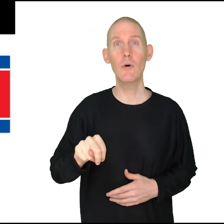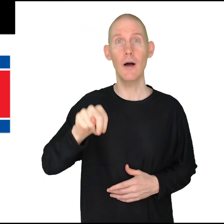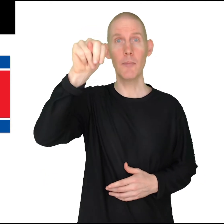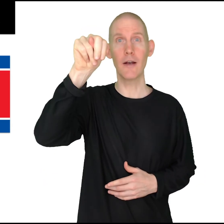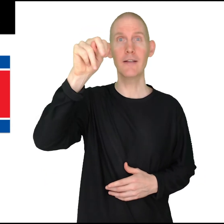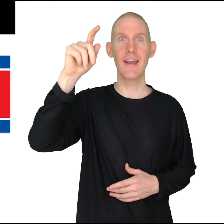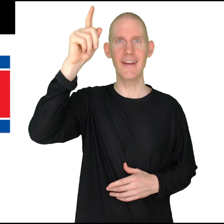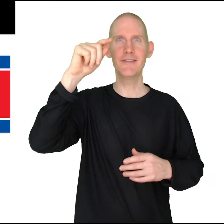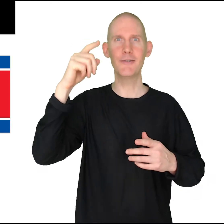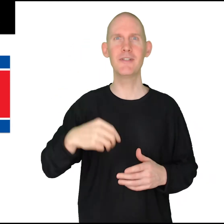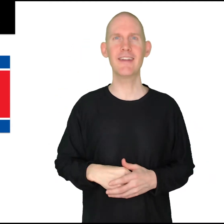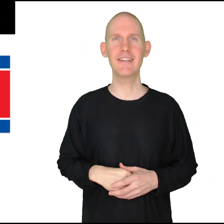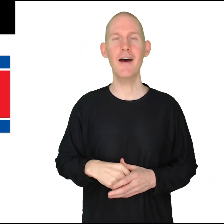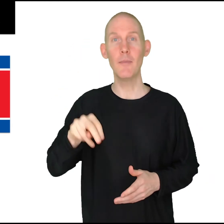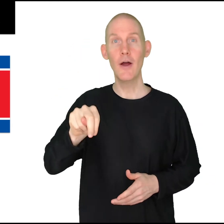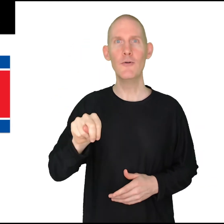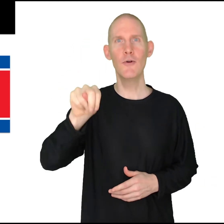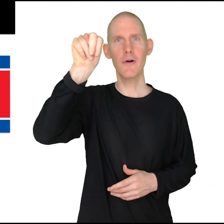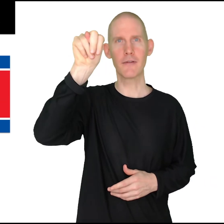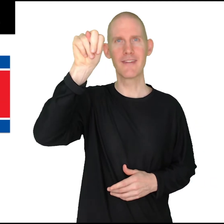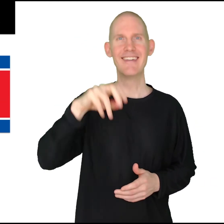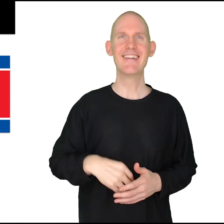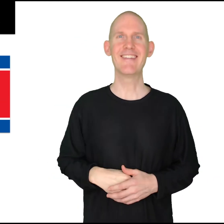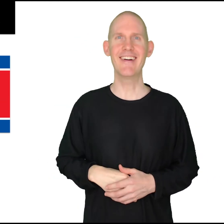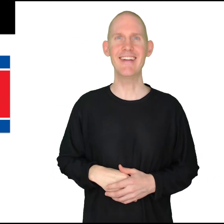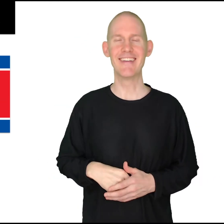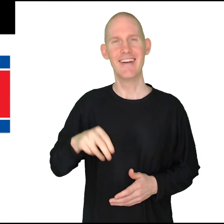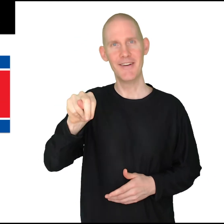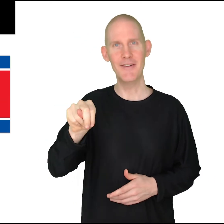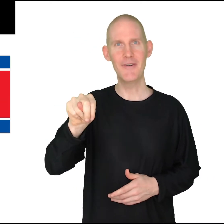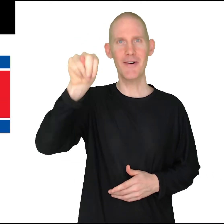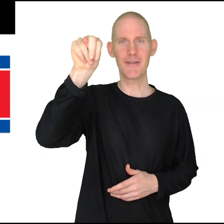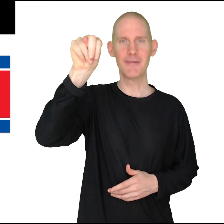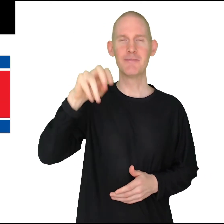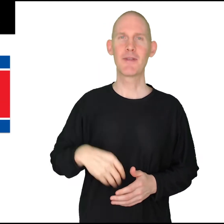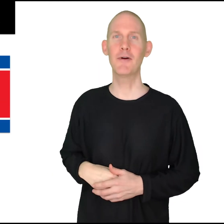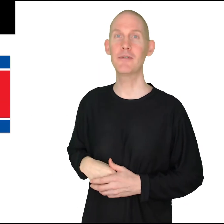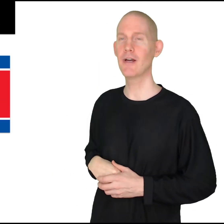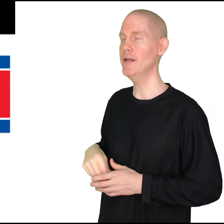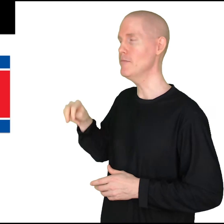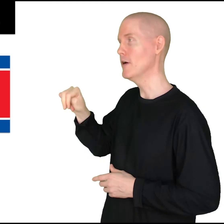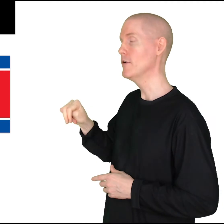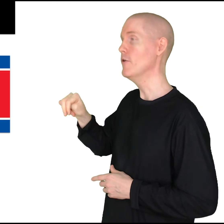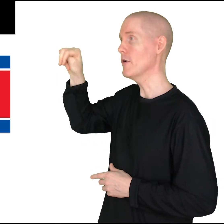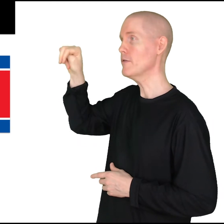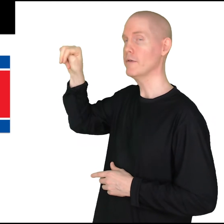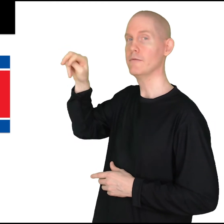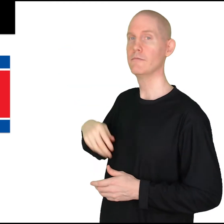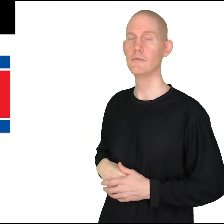up on it, N is usually at the top. North, right, North. From the side, North.